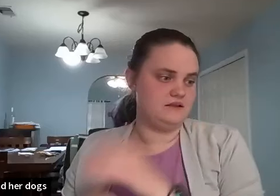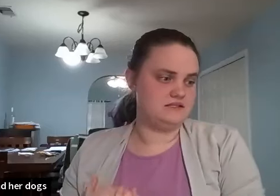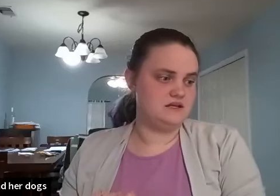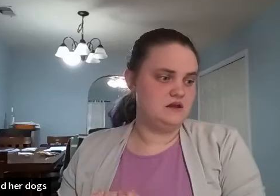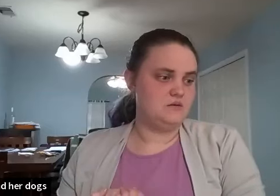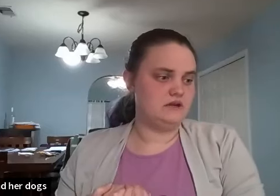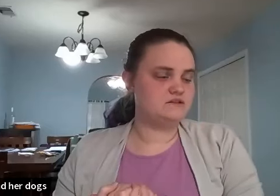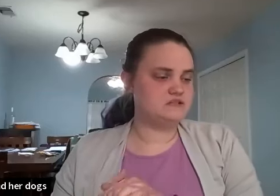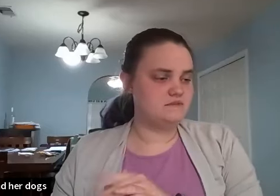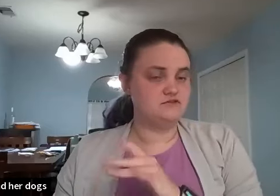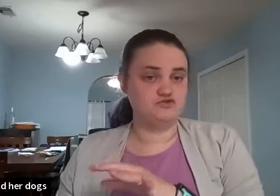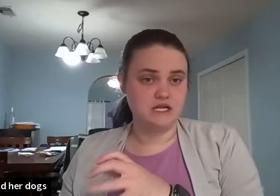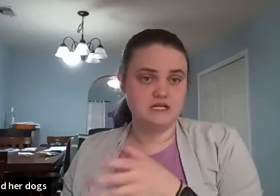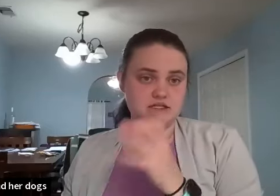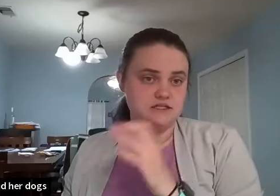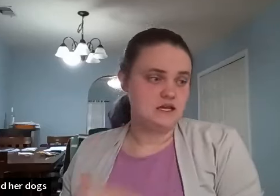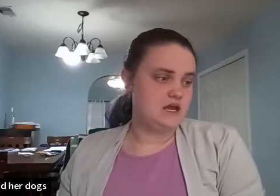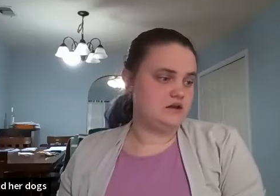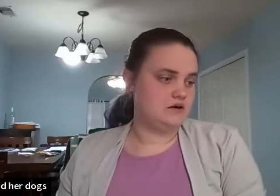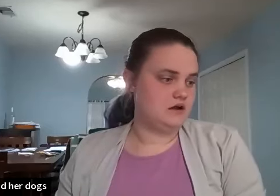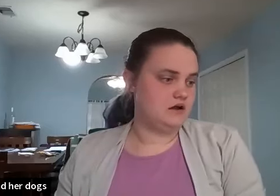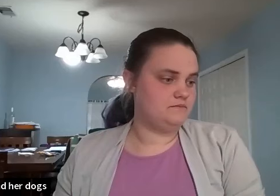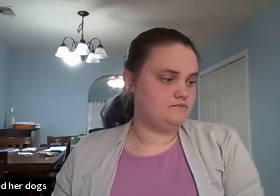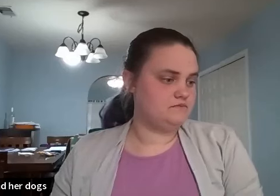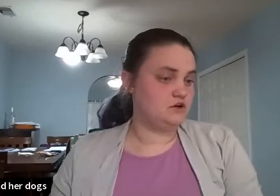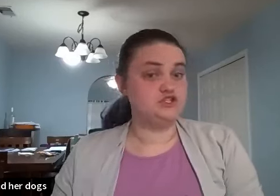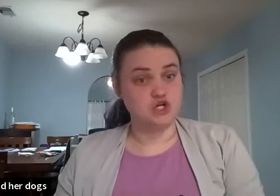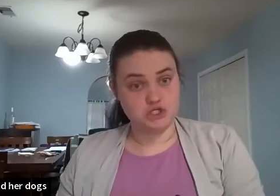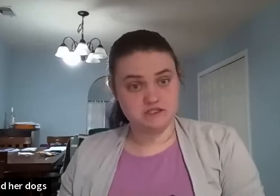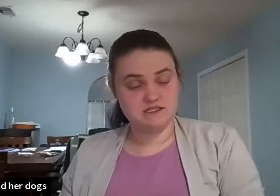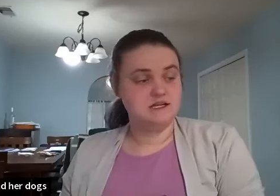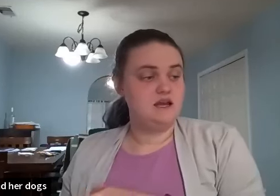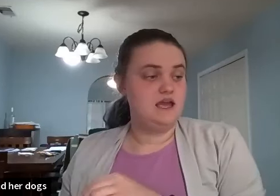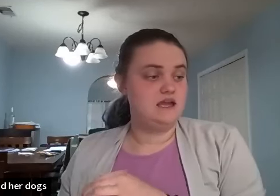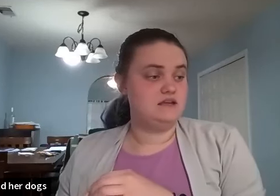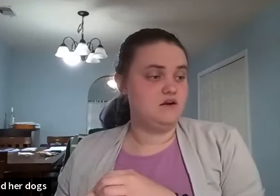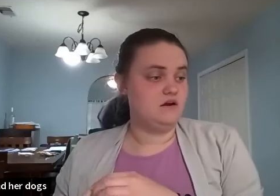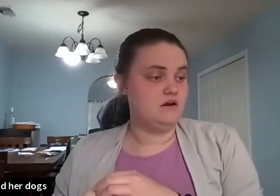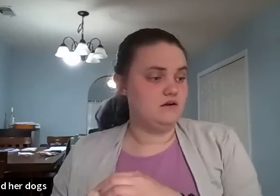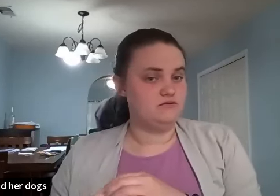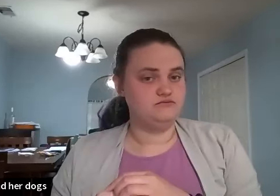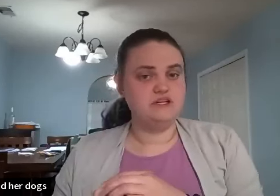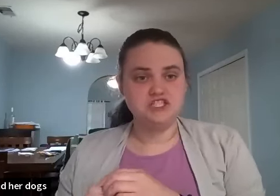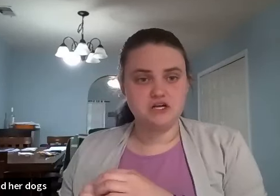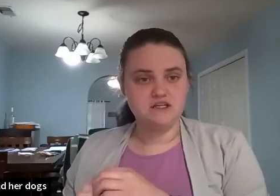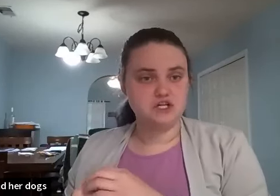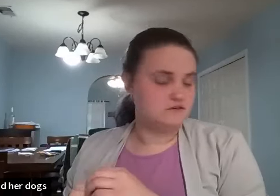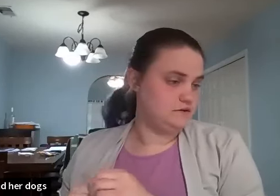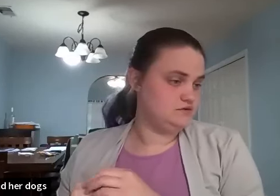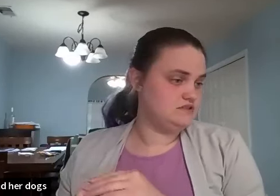list. We'll get to our types of drinks and our desserts and are really junky junk foods